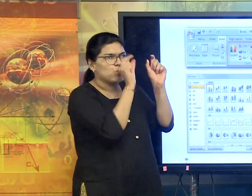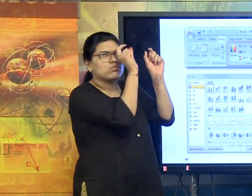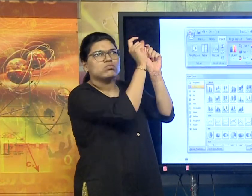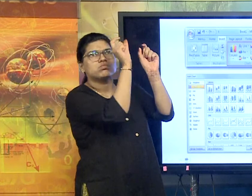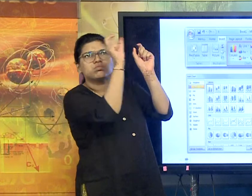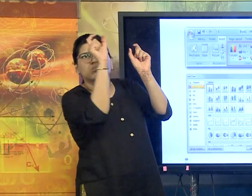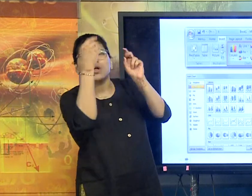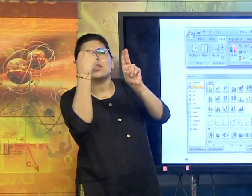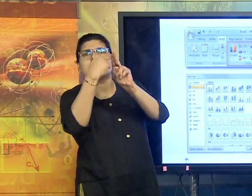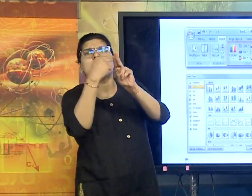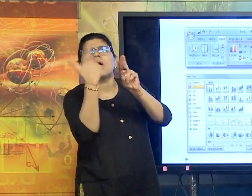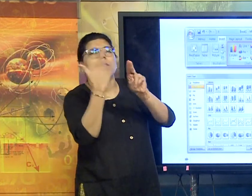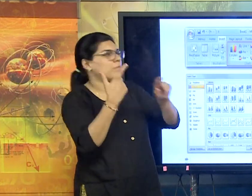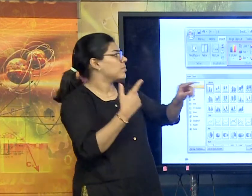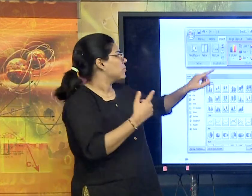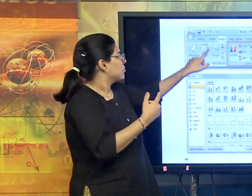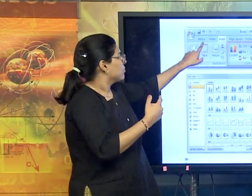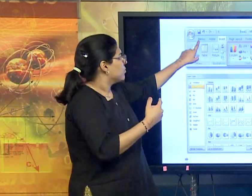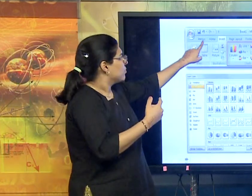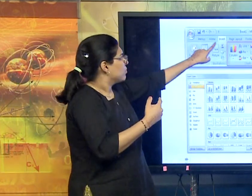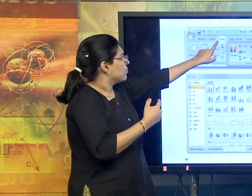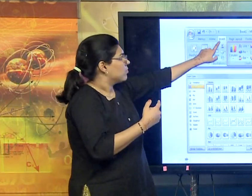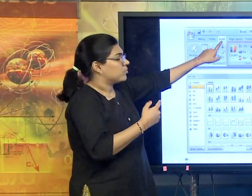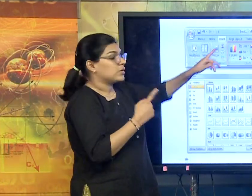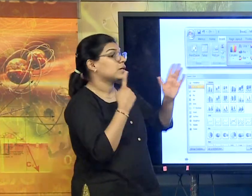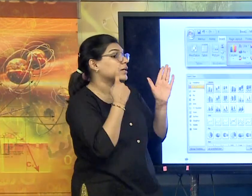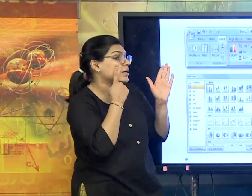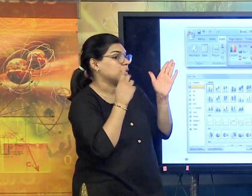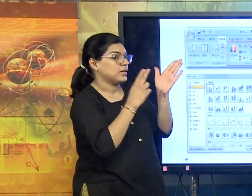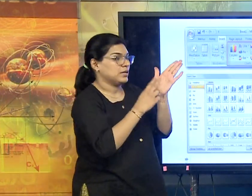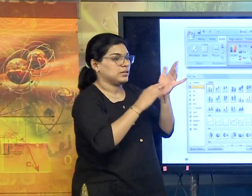insert option, then you have to choose the type of chart.